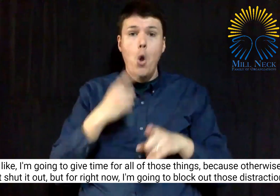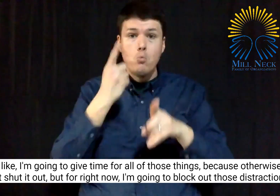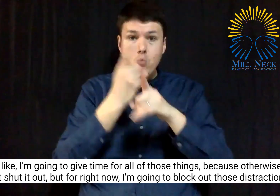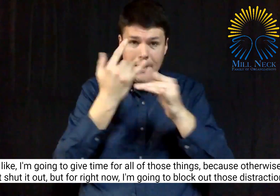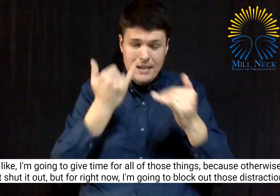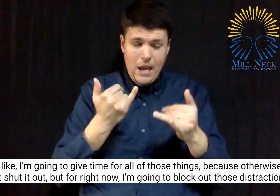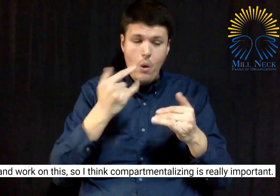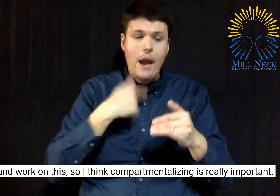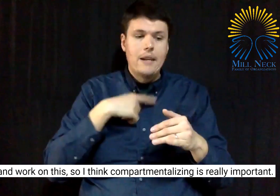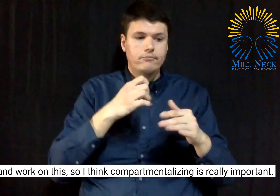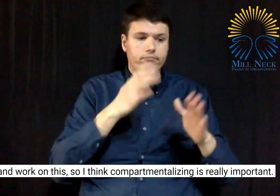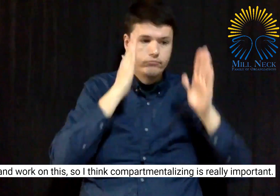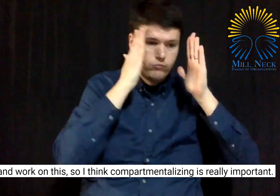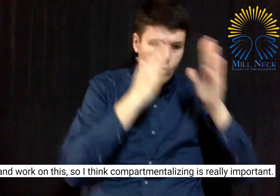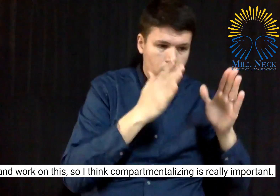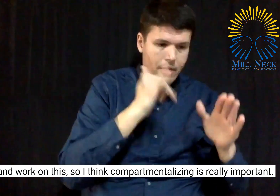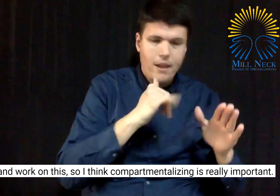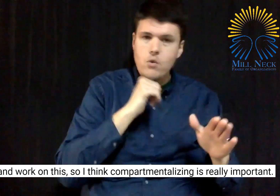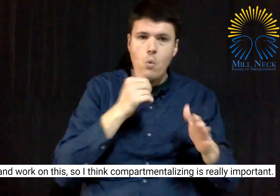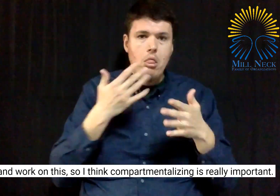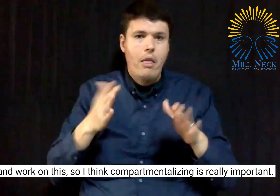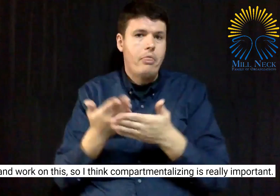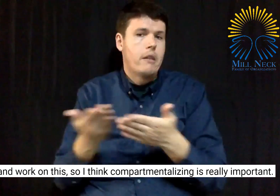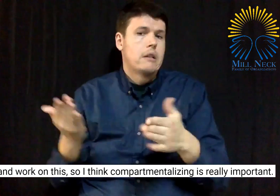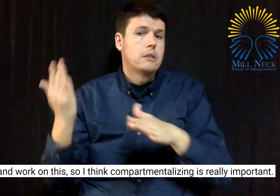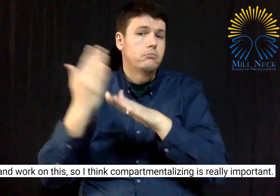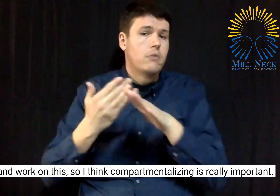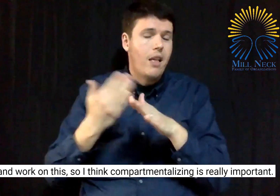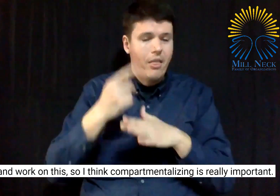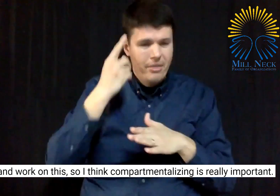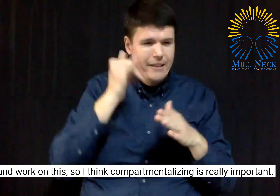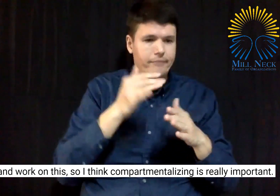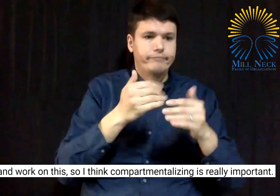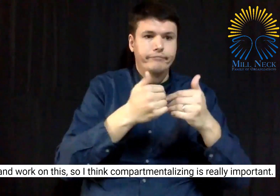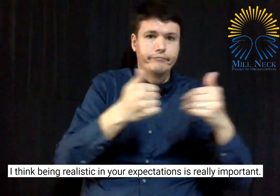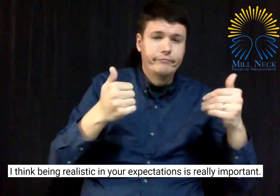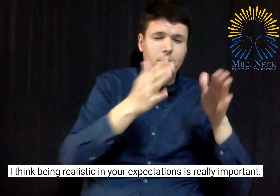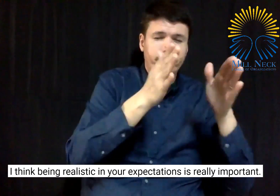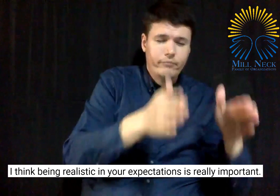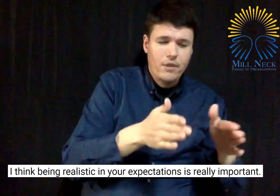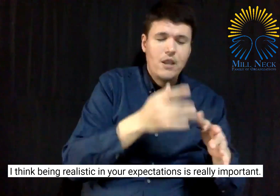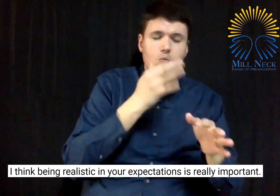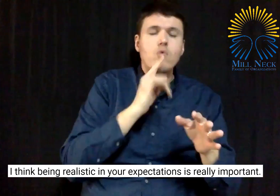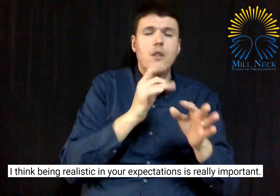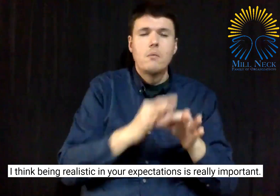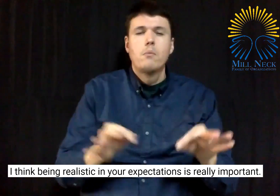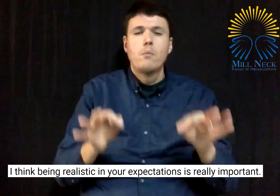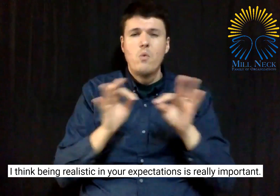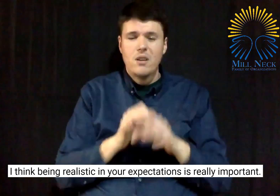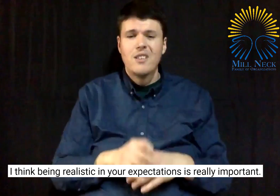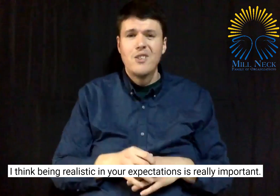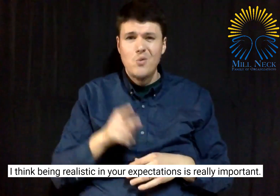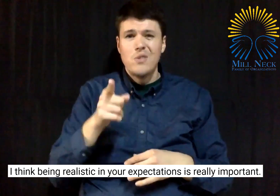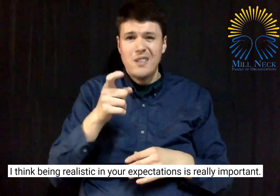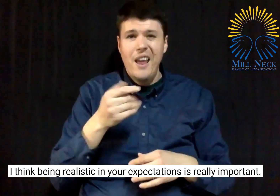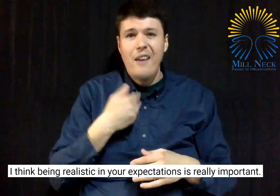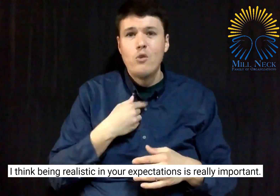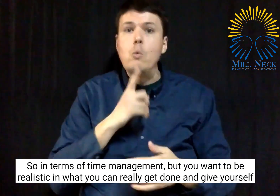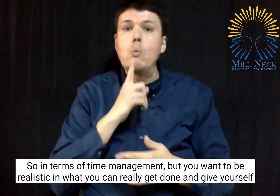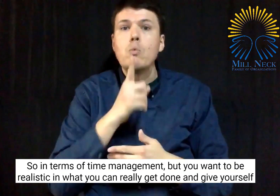those distractions and work on this. So I think compartmentalizing is really important. I think being realistic in your expectations is really important. So in terms of